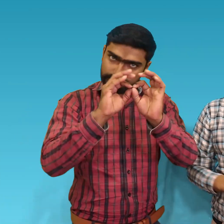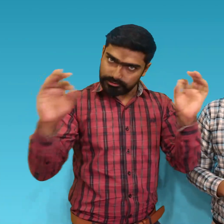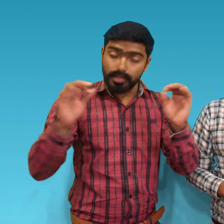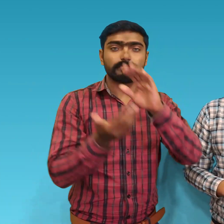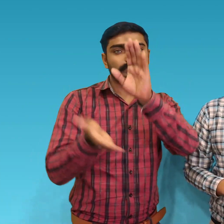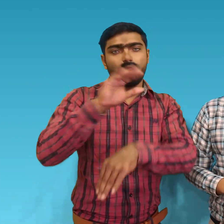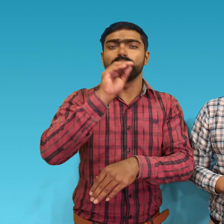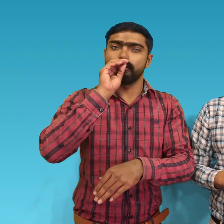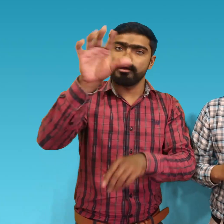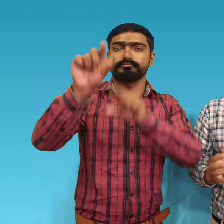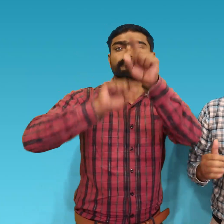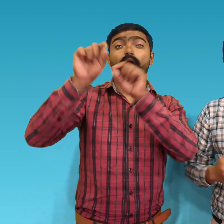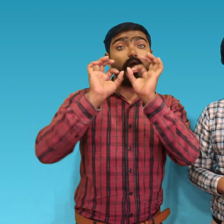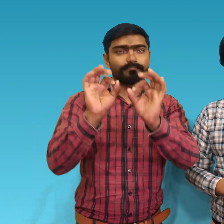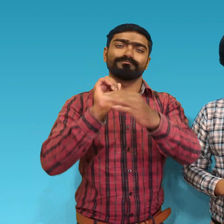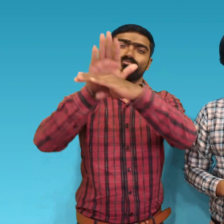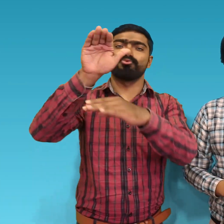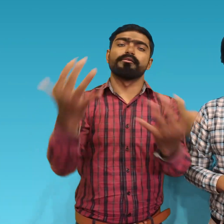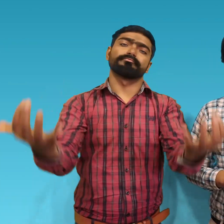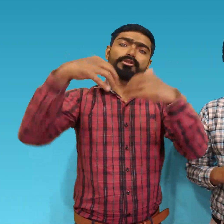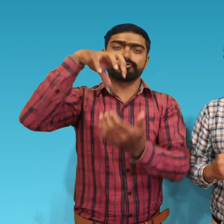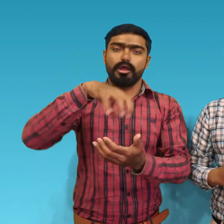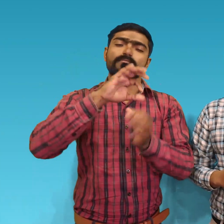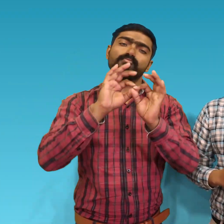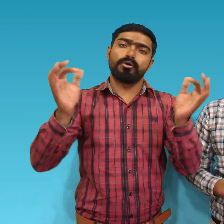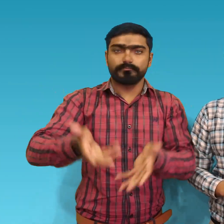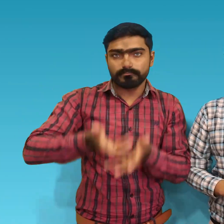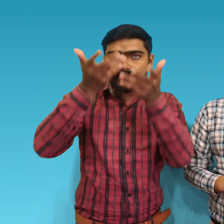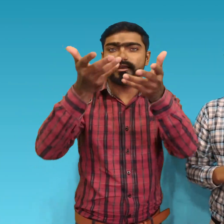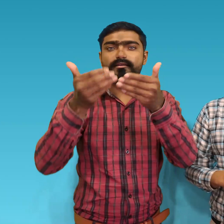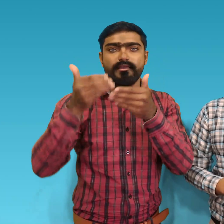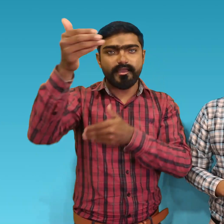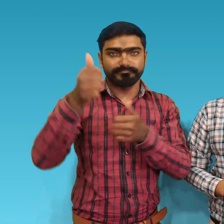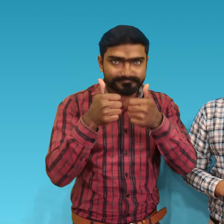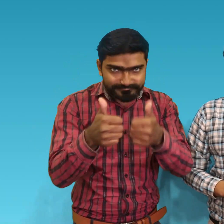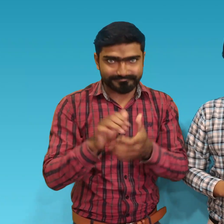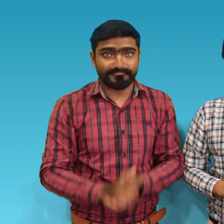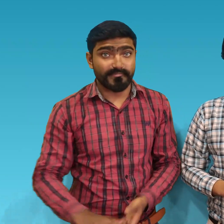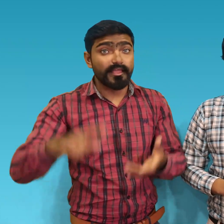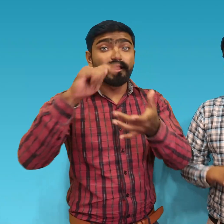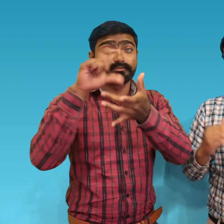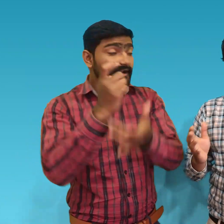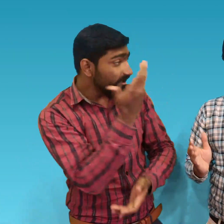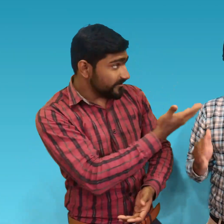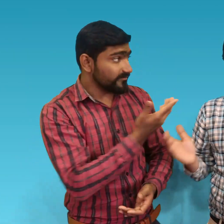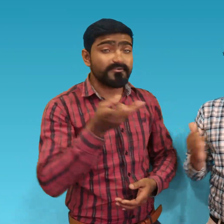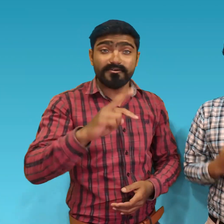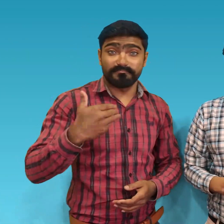enough registrations, we will reach out to you for confirmation and also about telling you the location of the event.